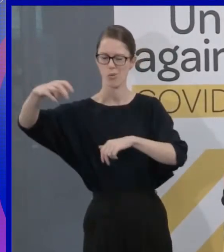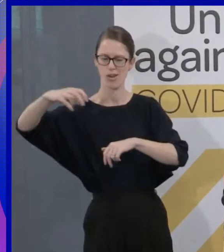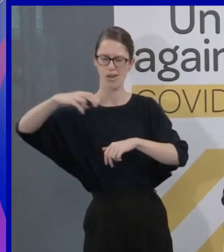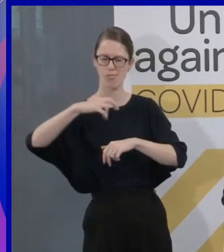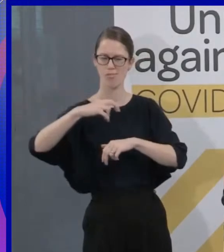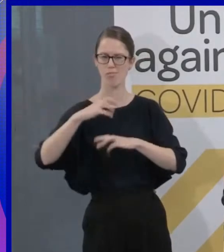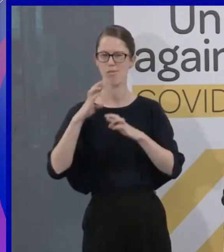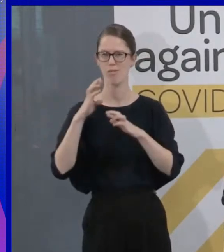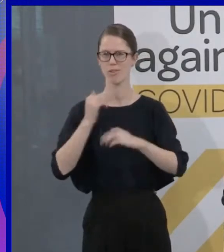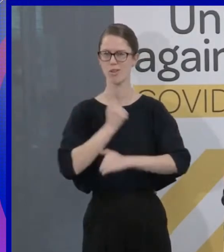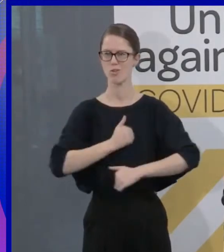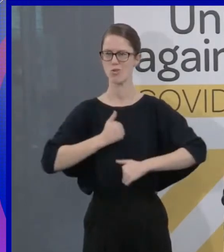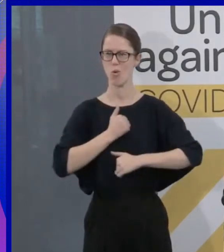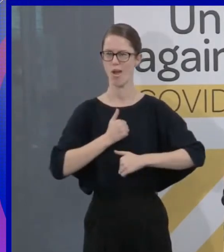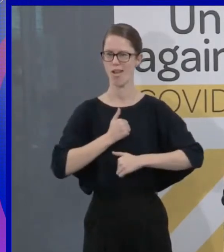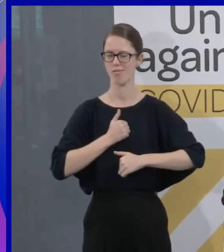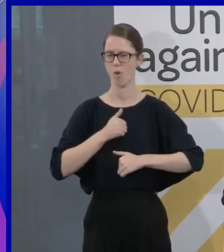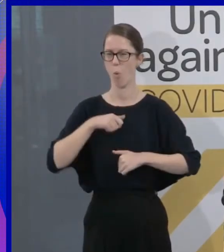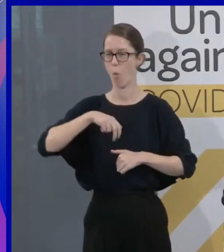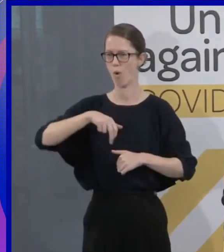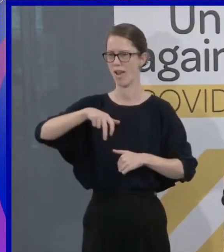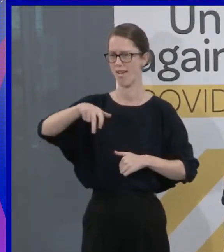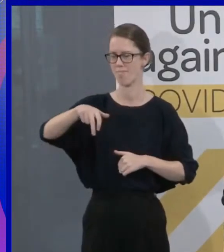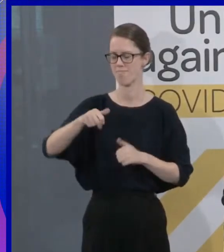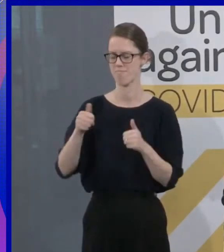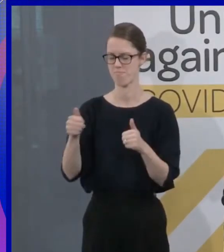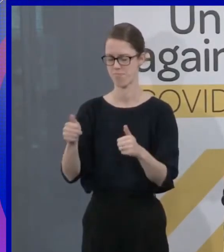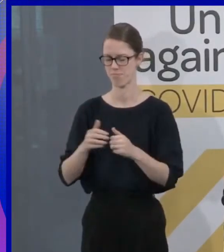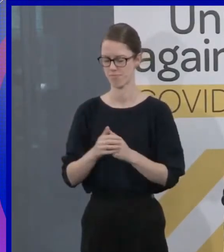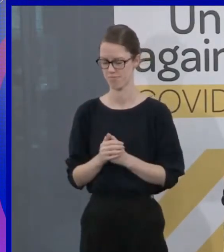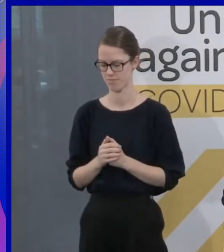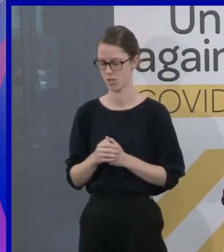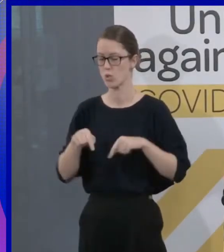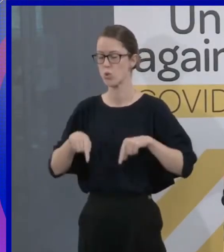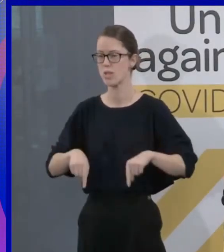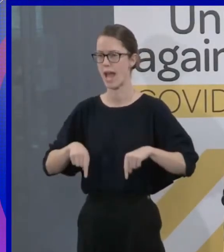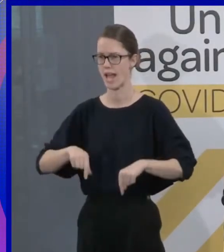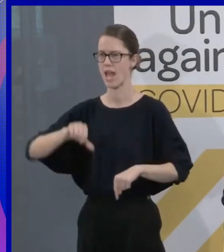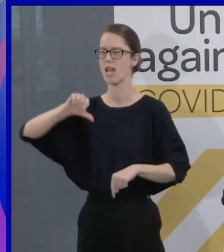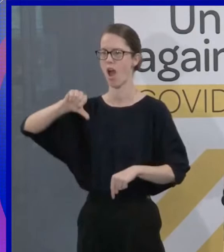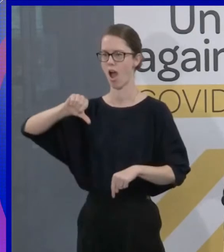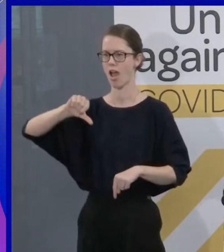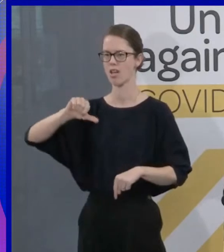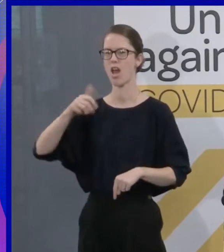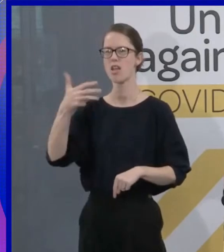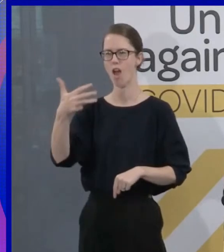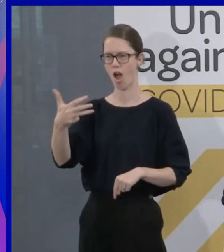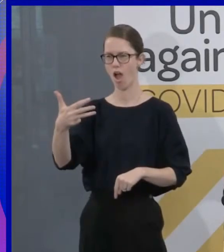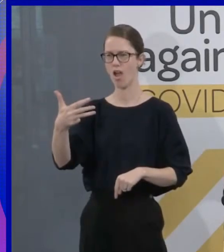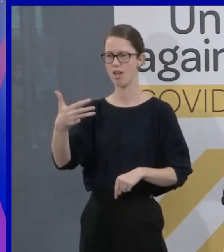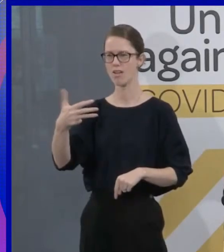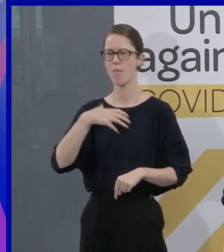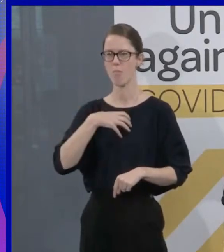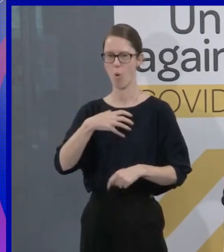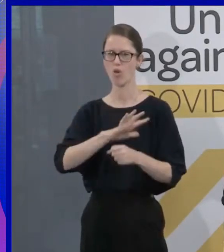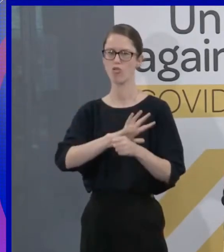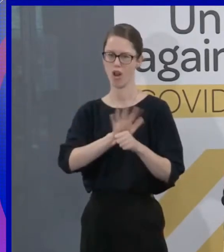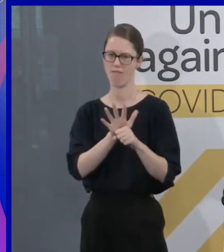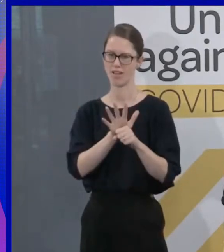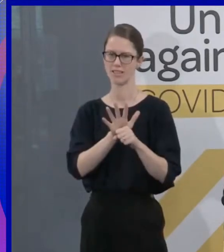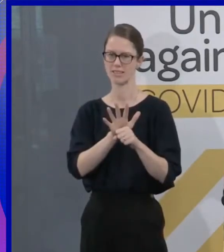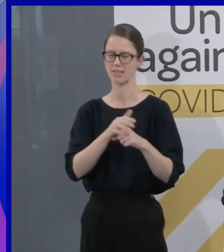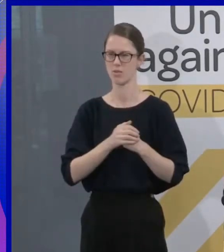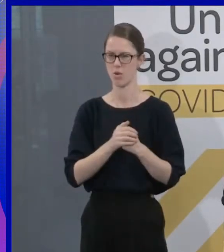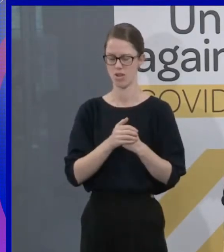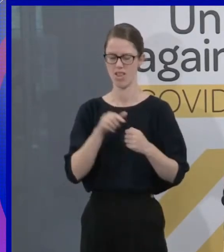hopefully you enjoyed adding to your steps for the day. Now, there are 9 new confirmed cases of COVID-19 to report today. All are in